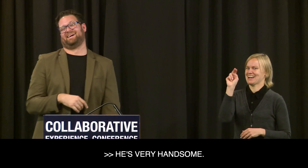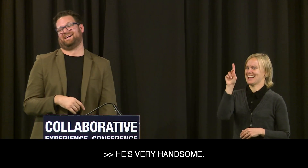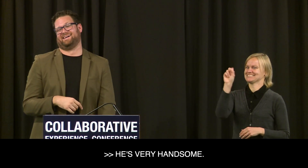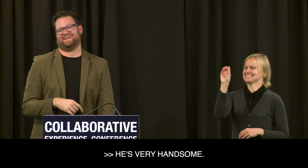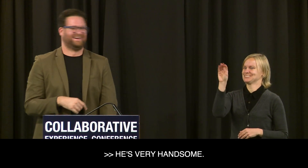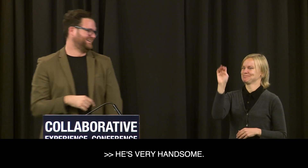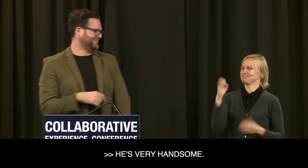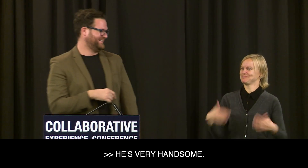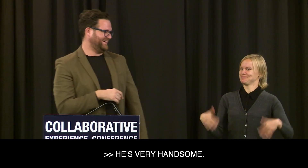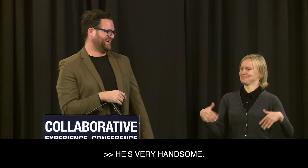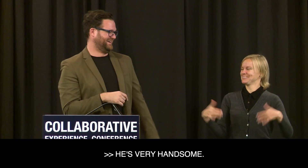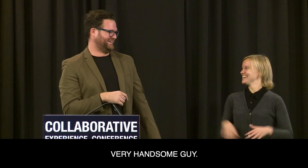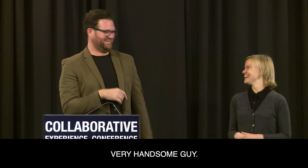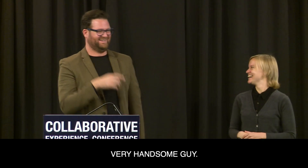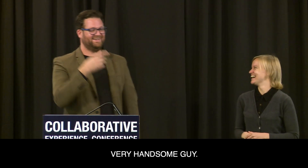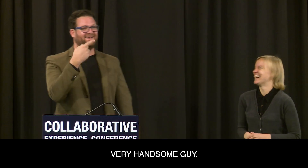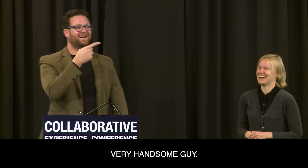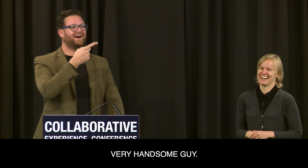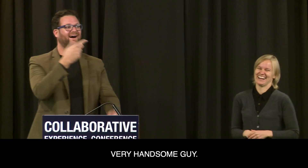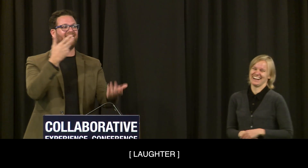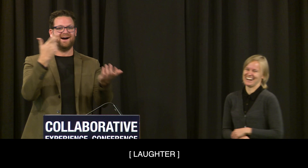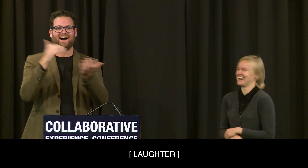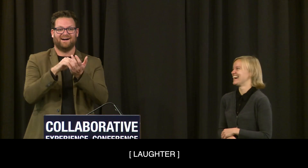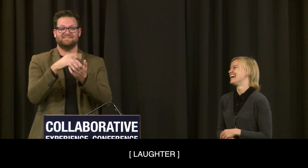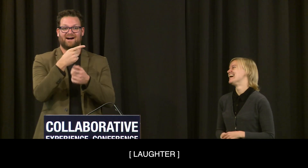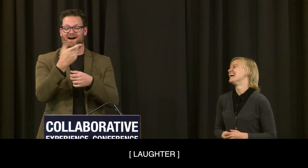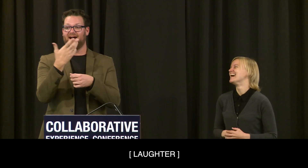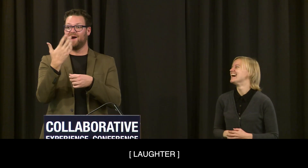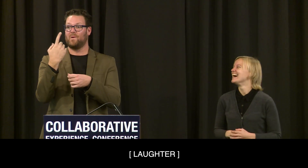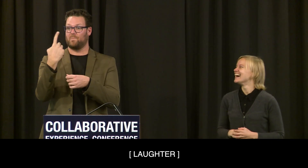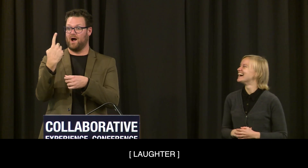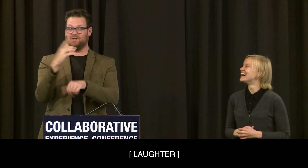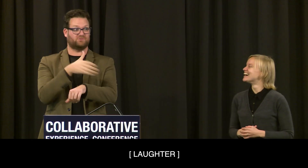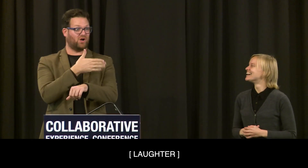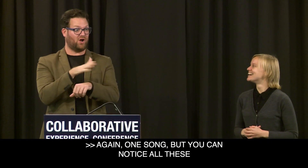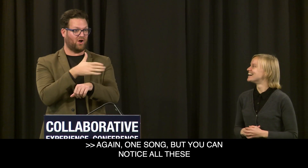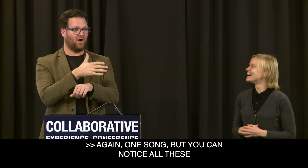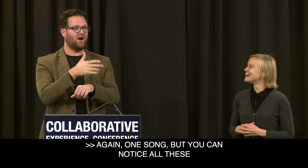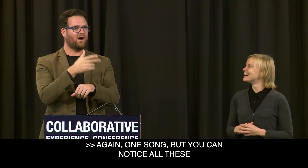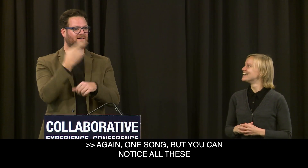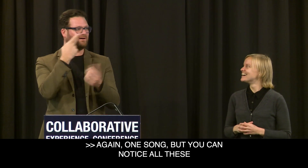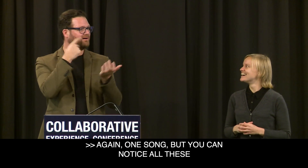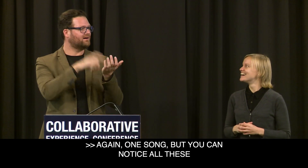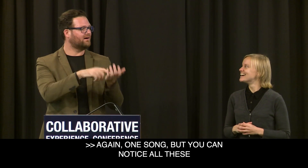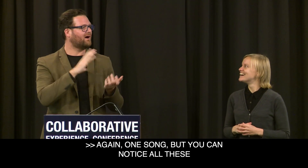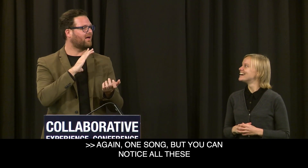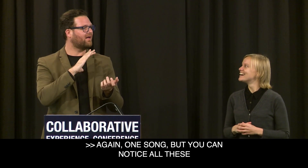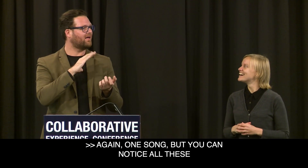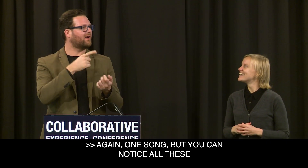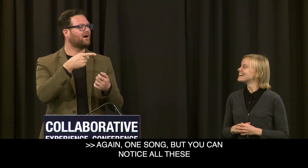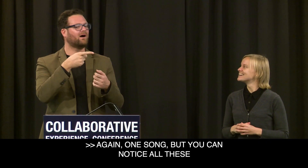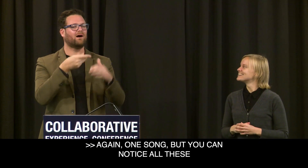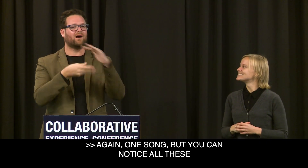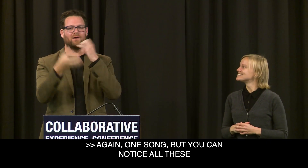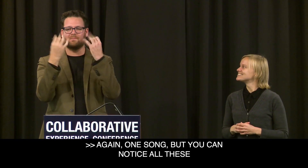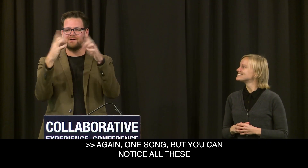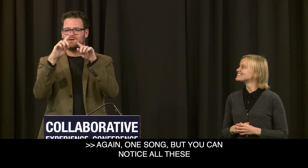very handsome guy. Again, one song, but you can notice all